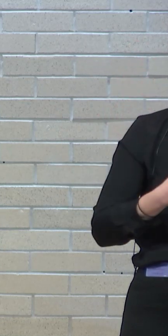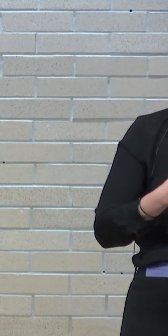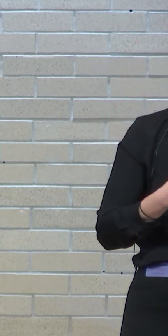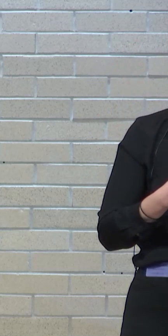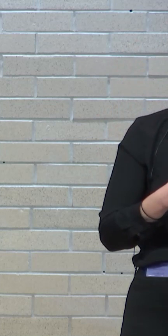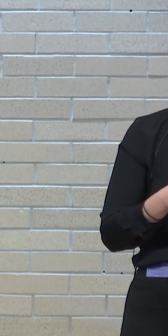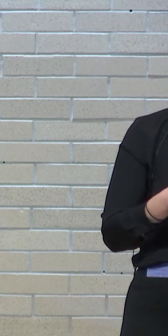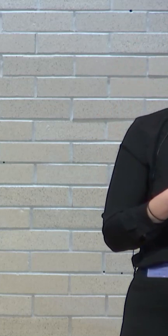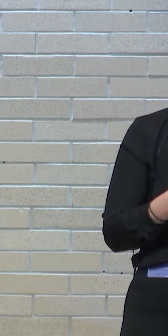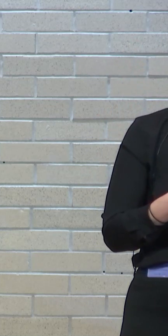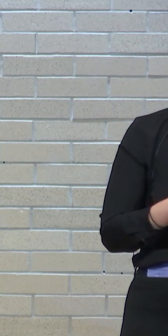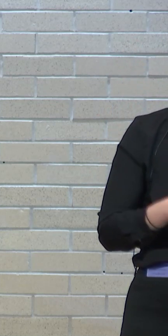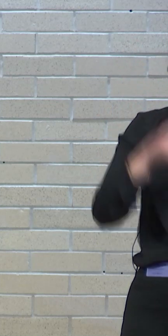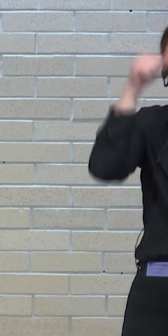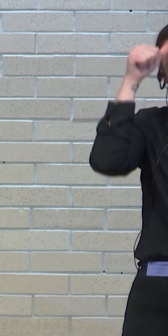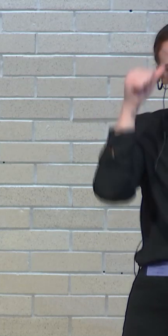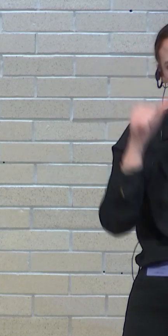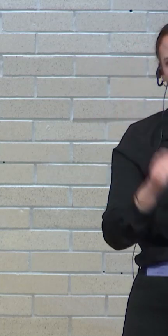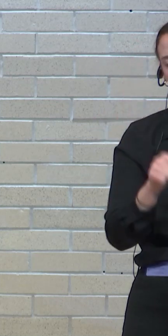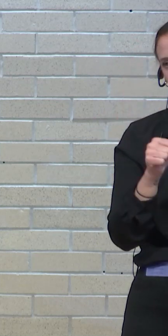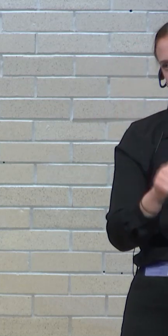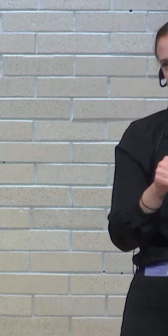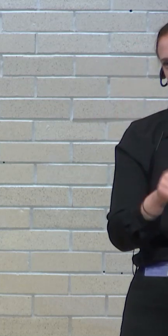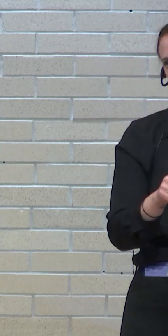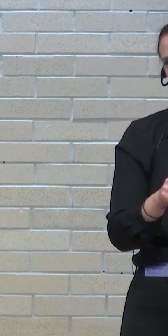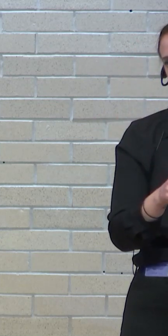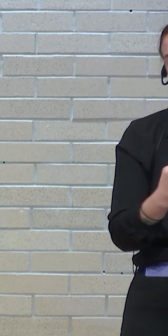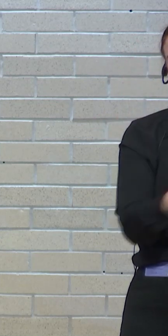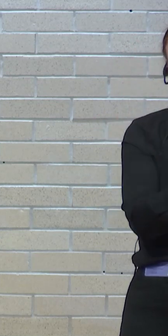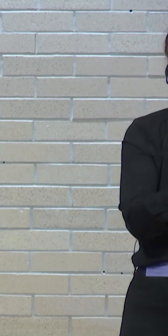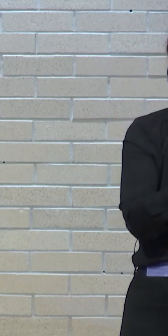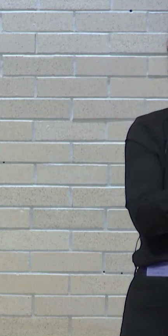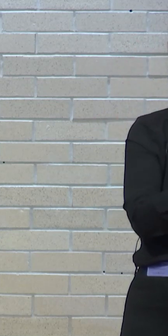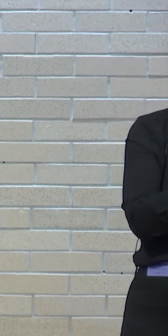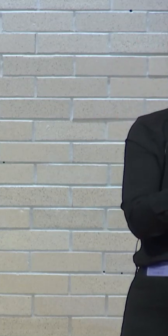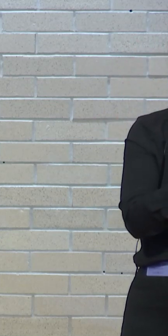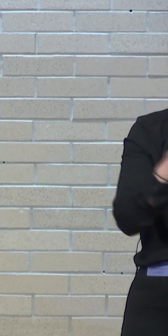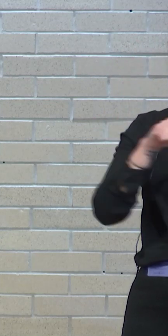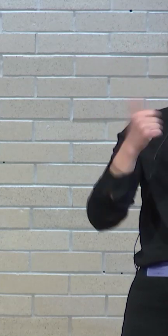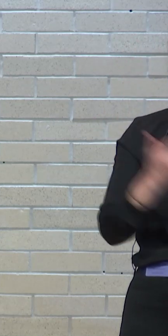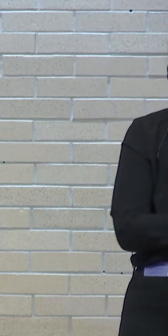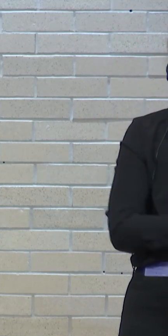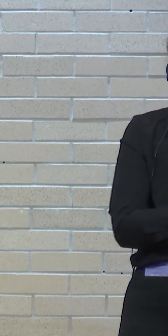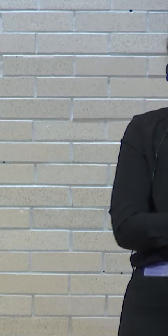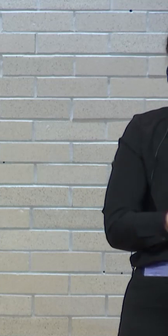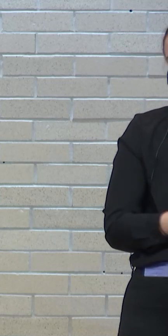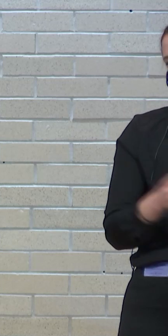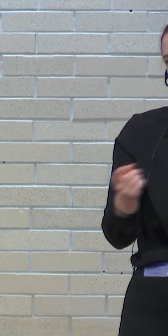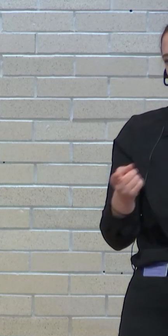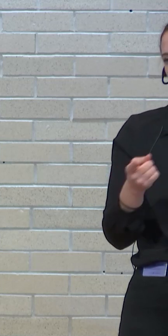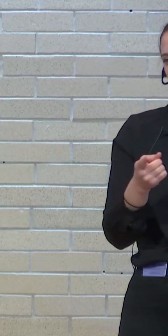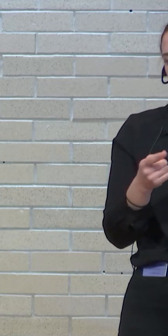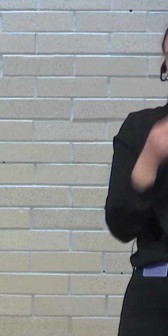to remember and advocate for the Black countries like Congo and Sudan who are being displaced in silence at this very moment.